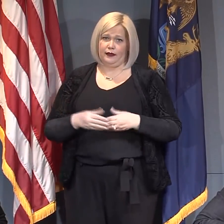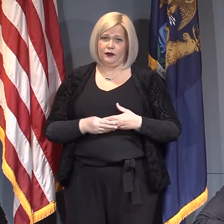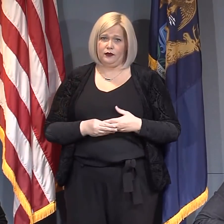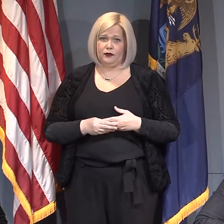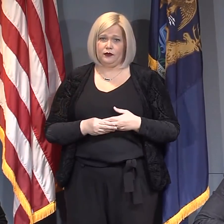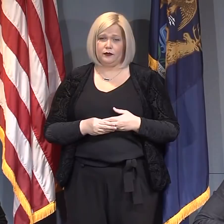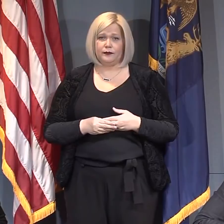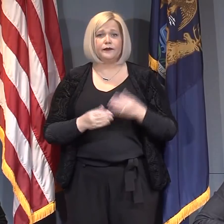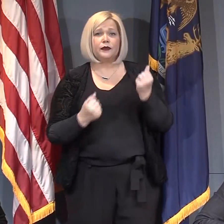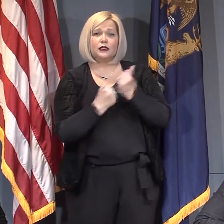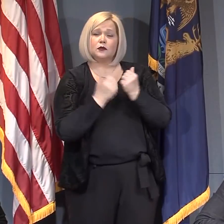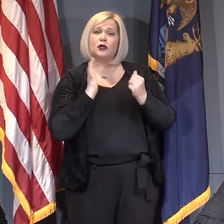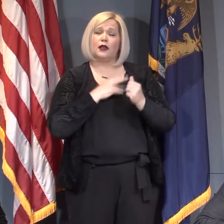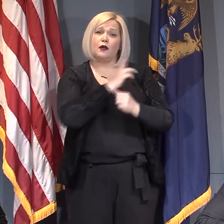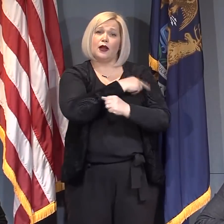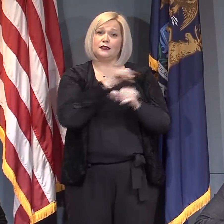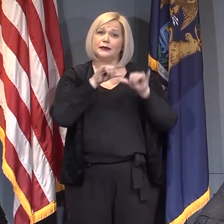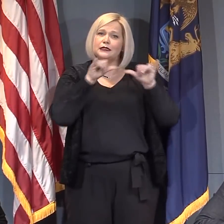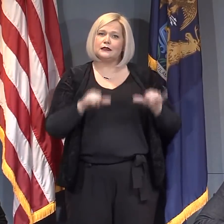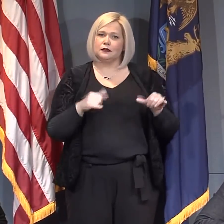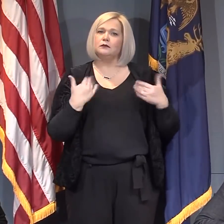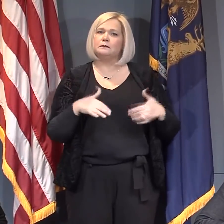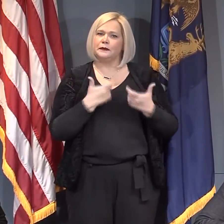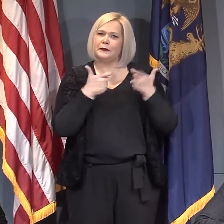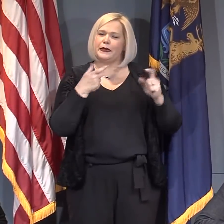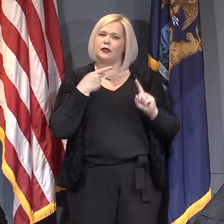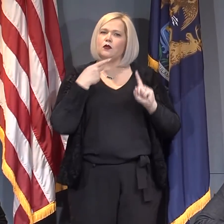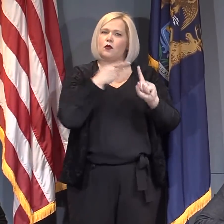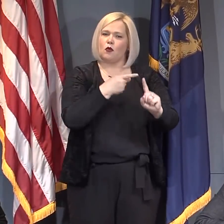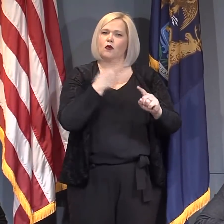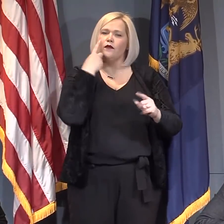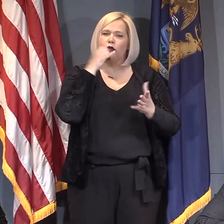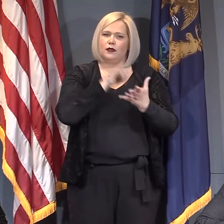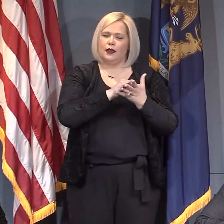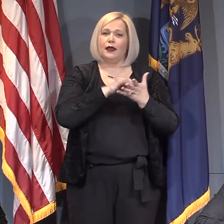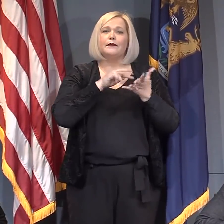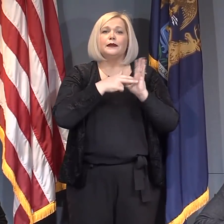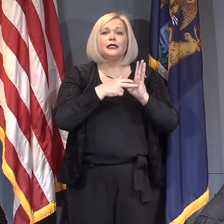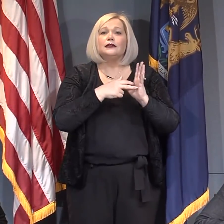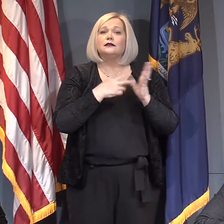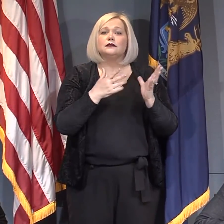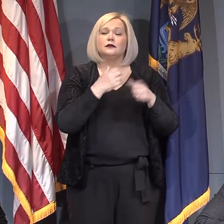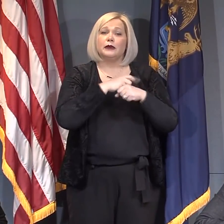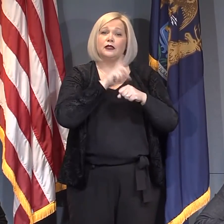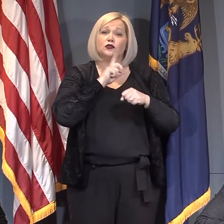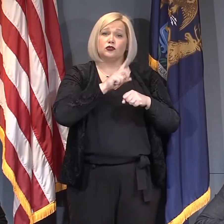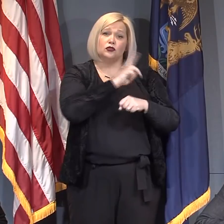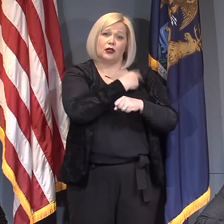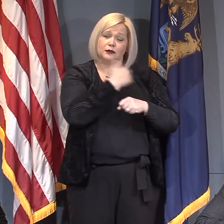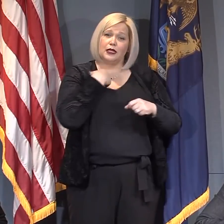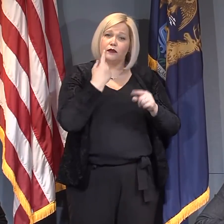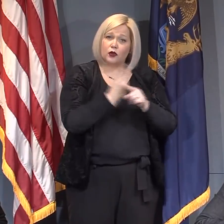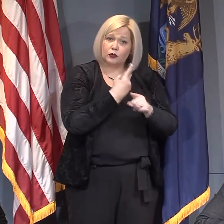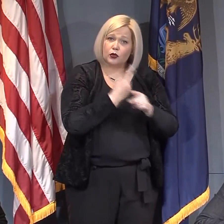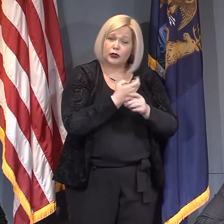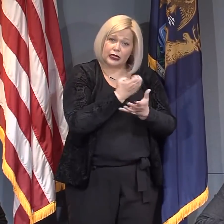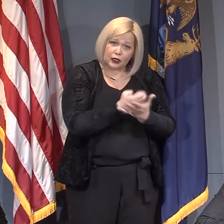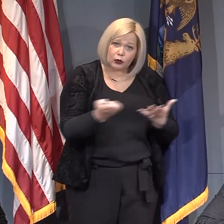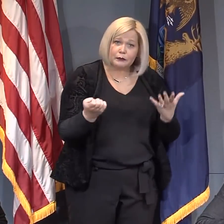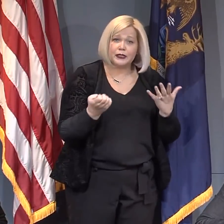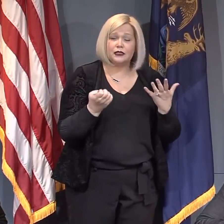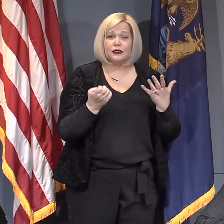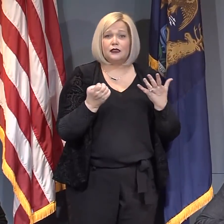Supporting our hospital systems has also been a major goal of this response. This includes making sure our hospitals have the appropriate